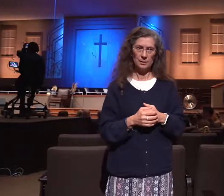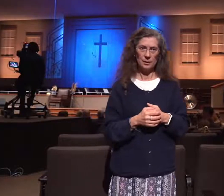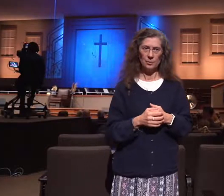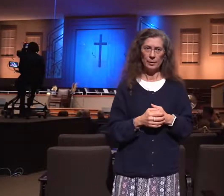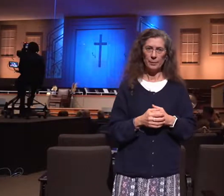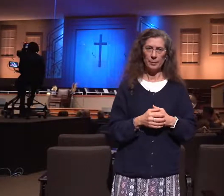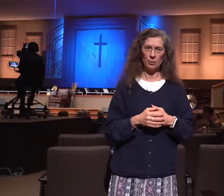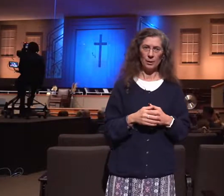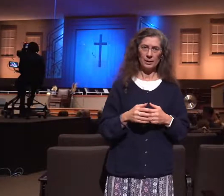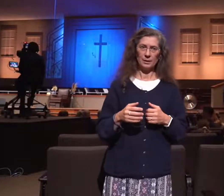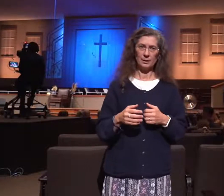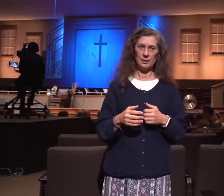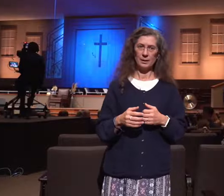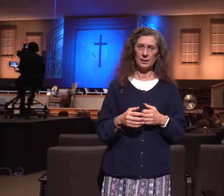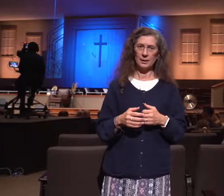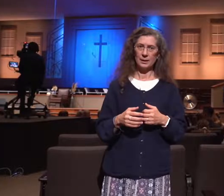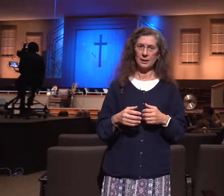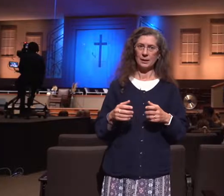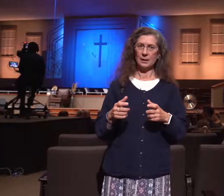$1,500,000 to